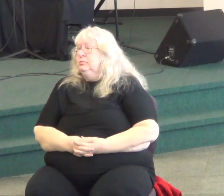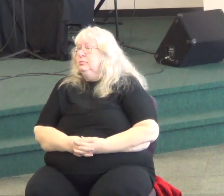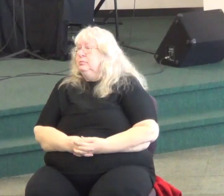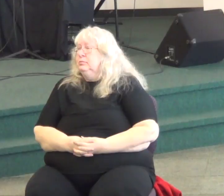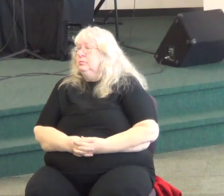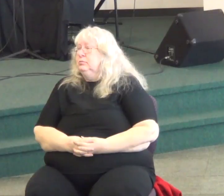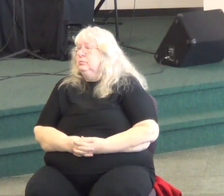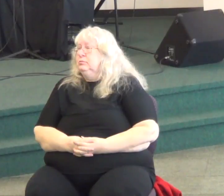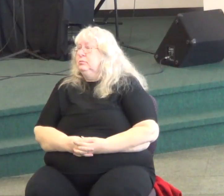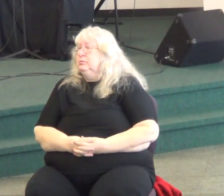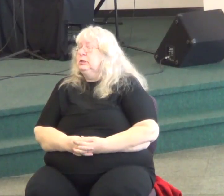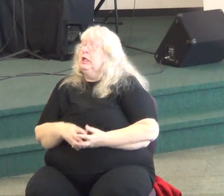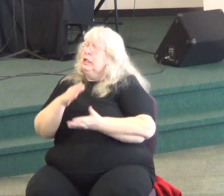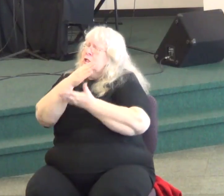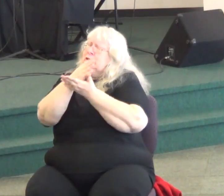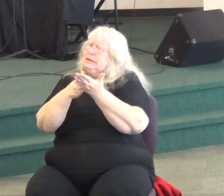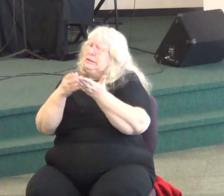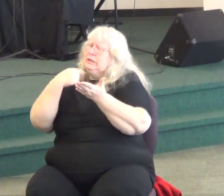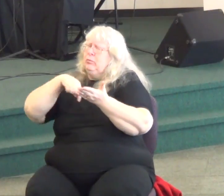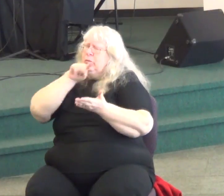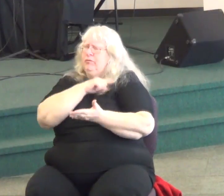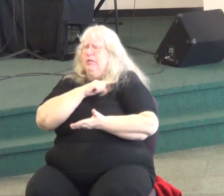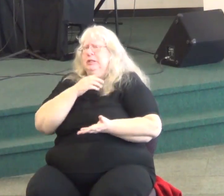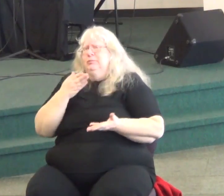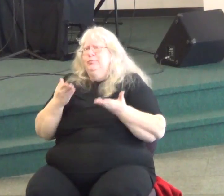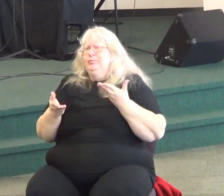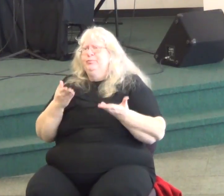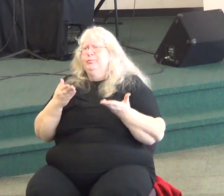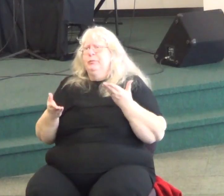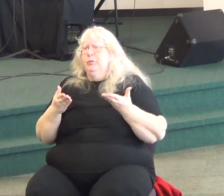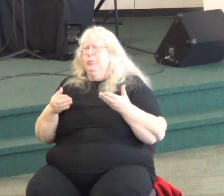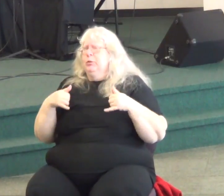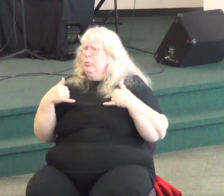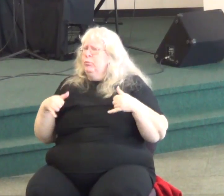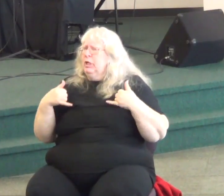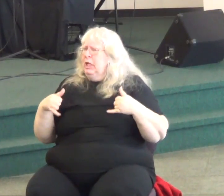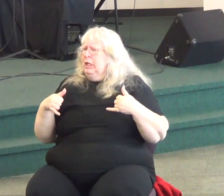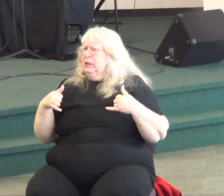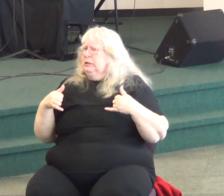You know, some of us maybe have been playing the game for 2, 3, 5, 10,